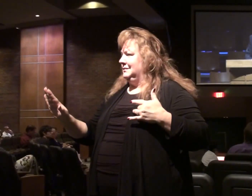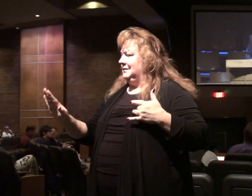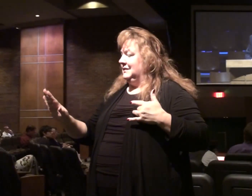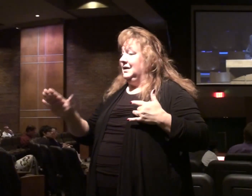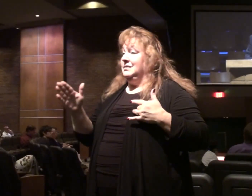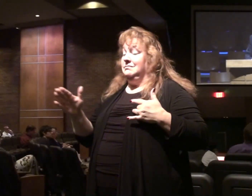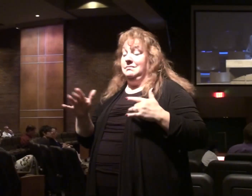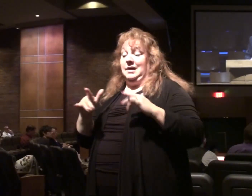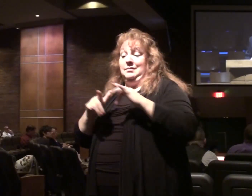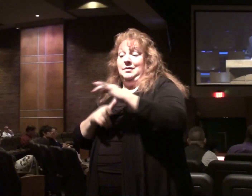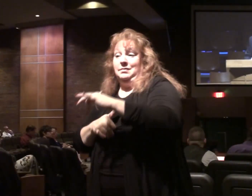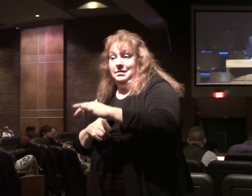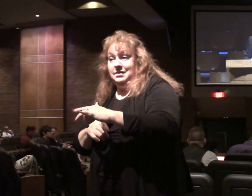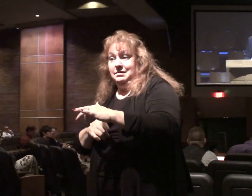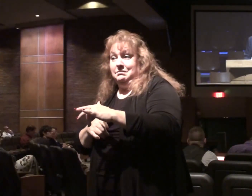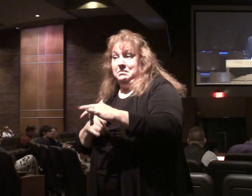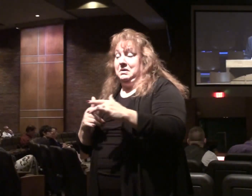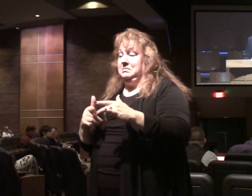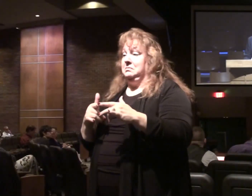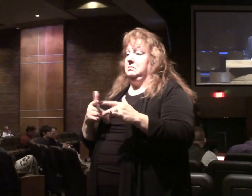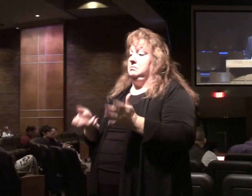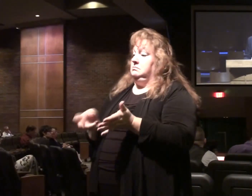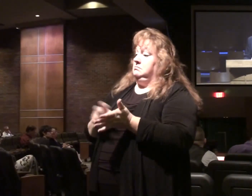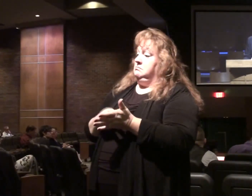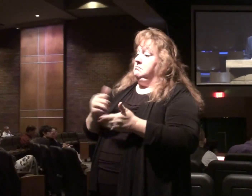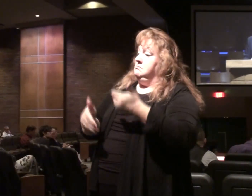He may stumble, but he may recover.